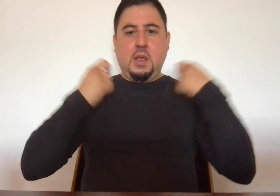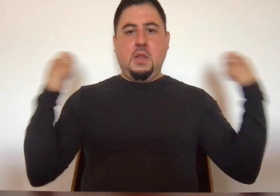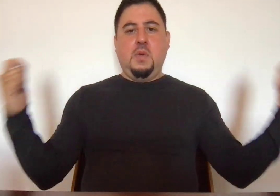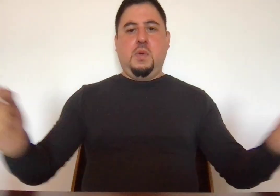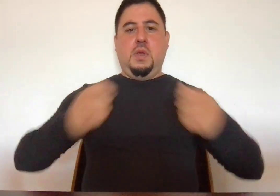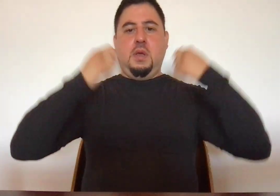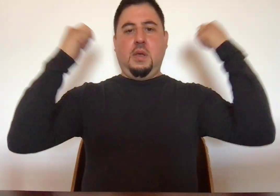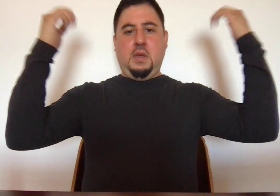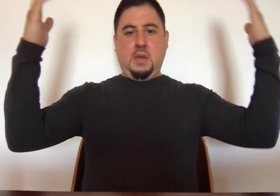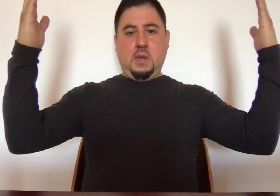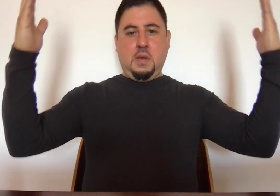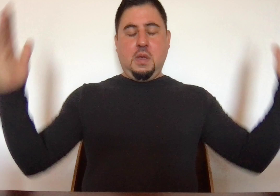alleluia.